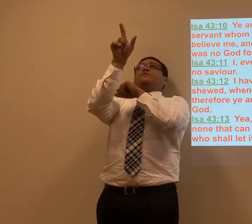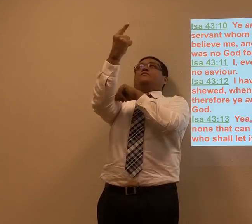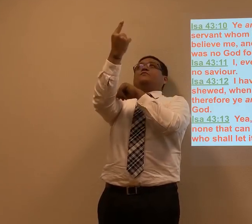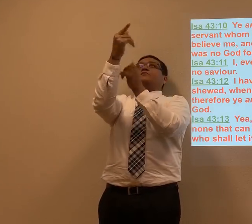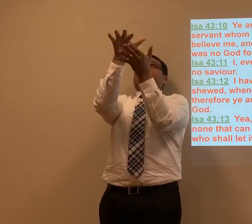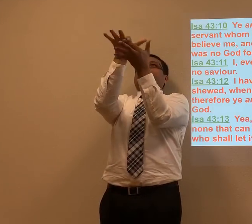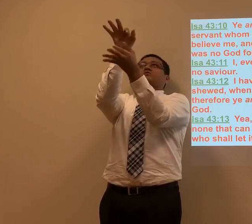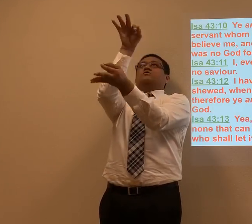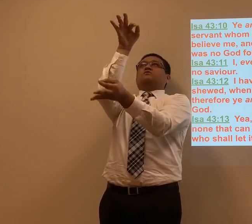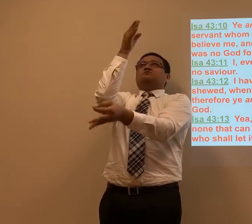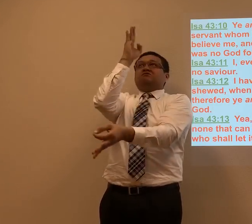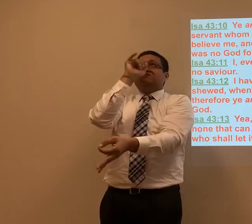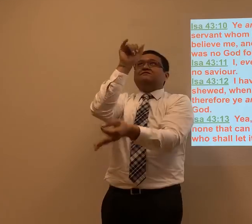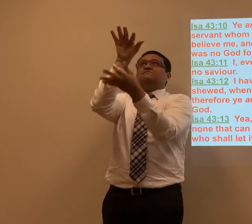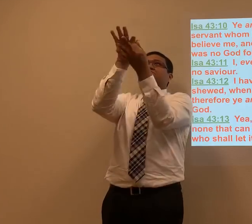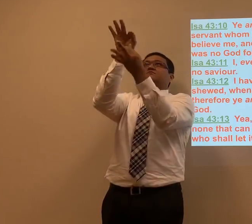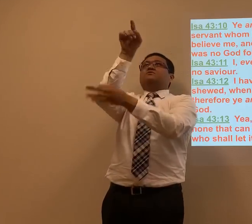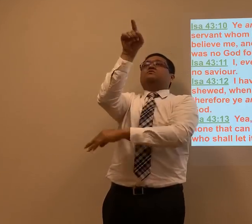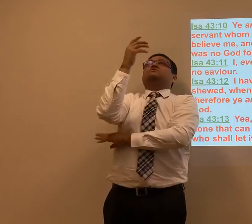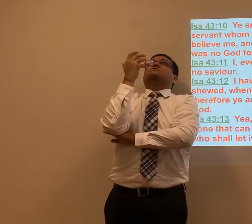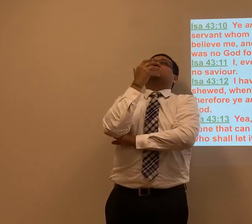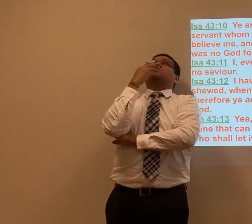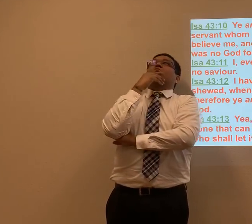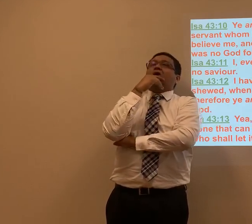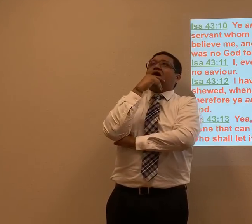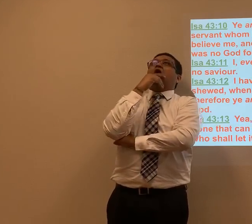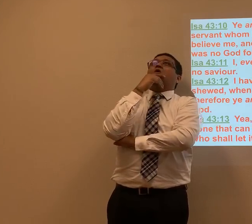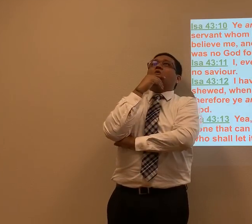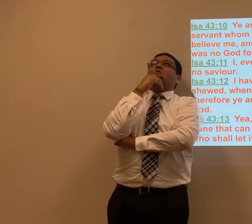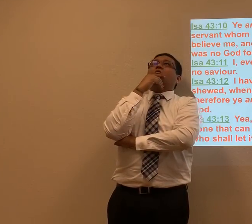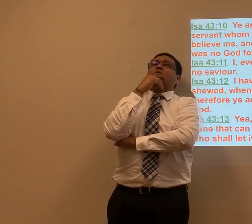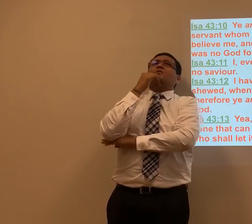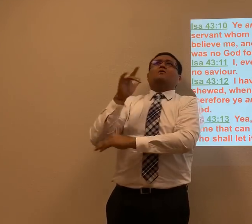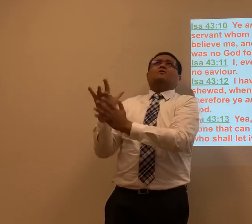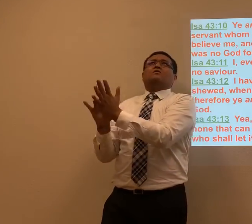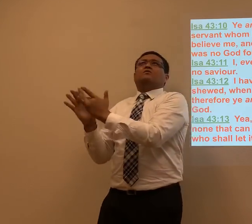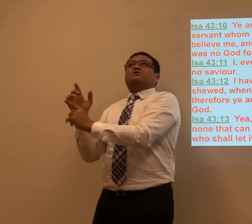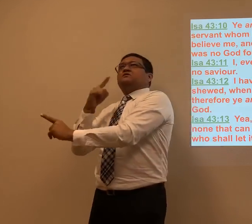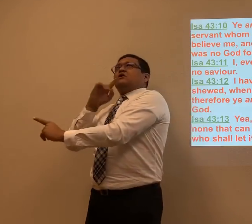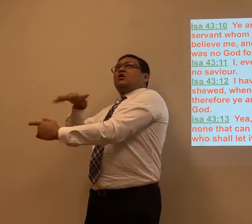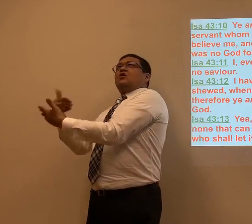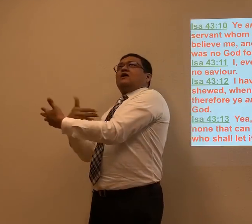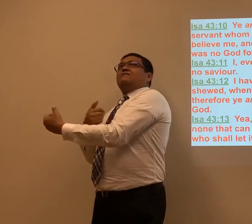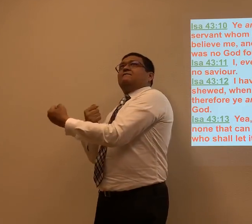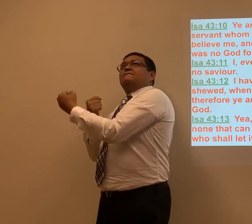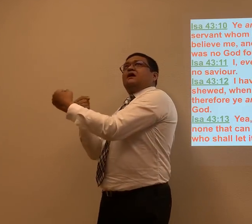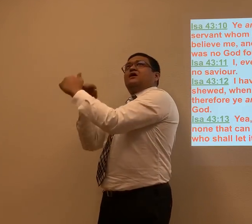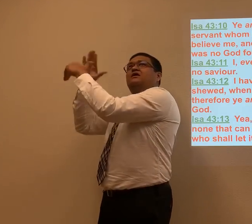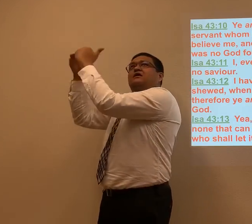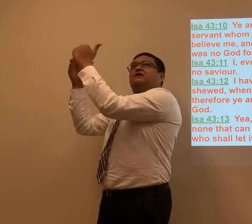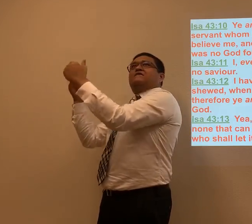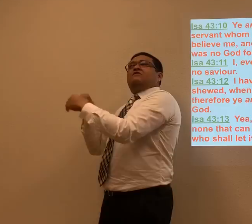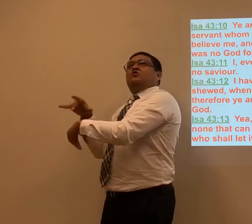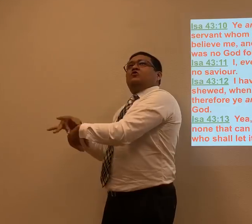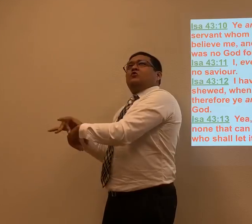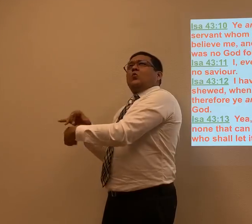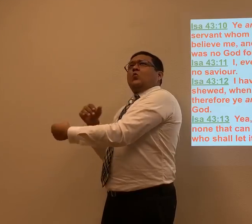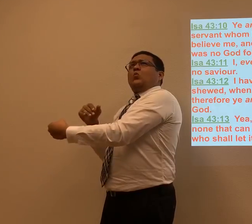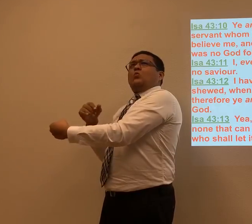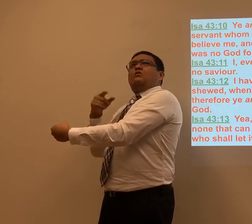So there's no other God, just one. And that is awesome. That is incredible to think about. So Jesus said,